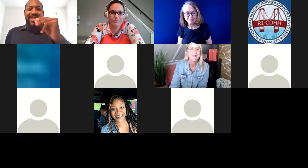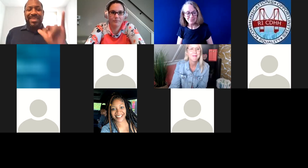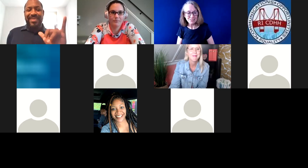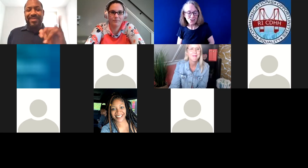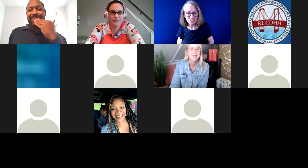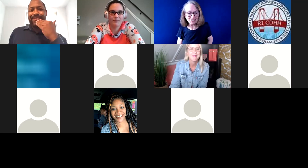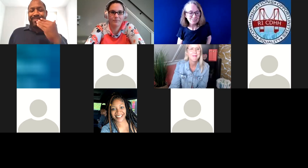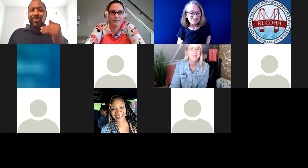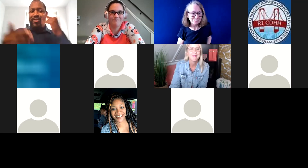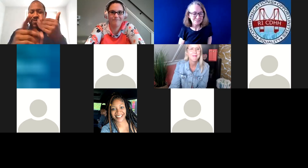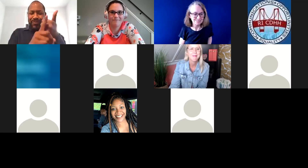Thanks, Holly.